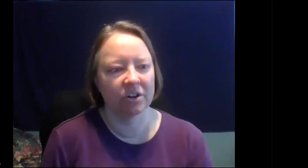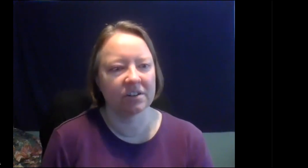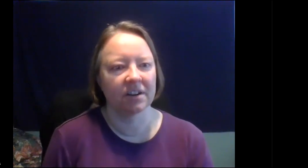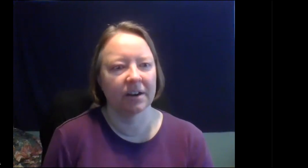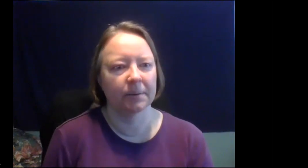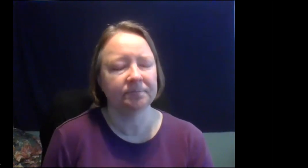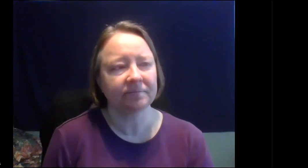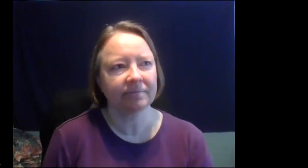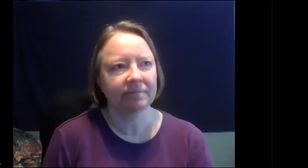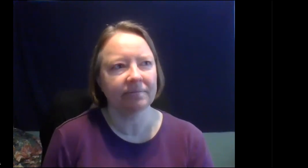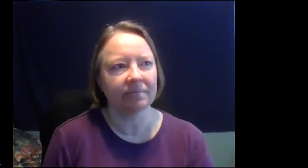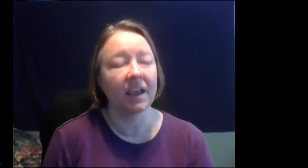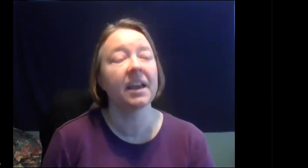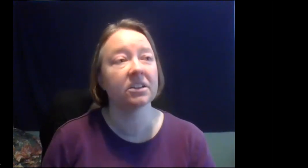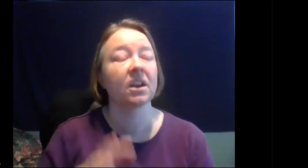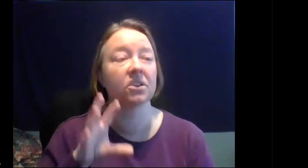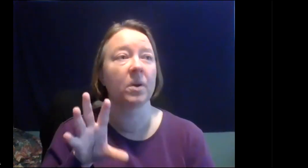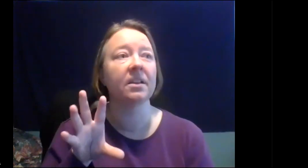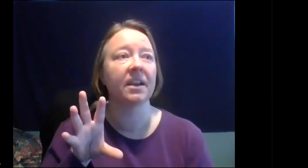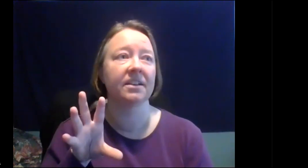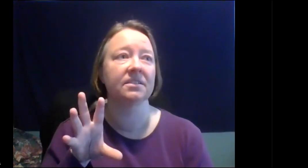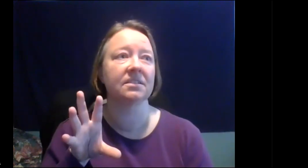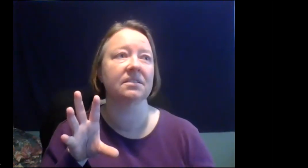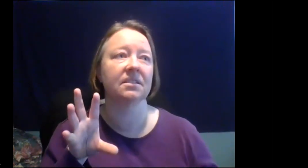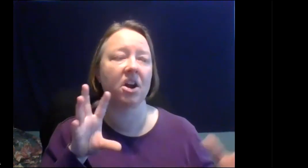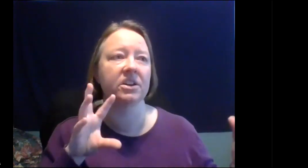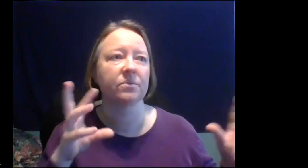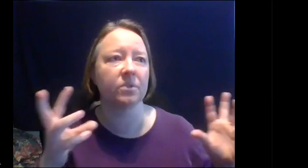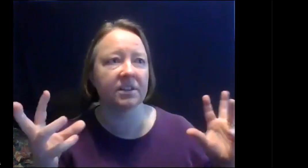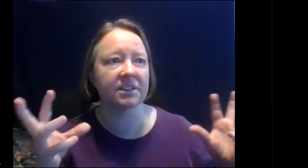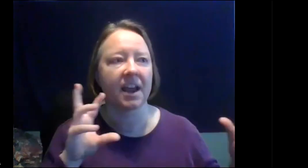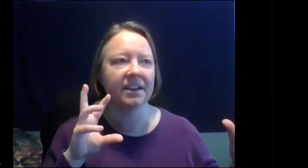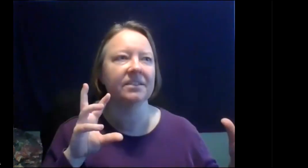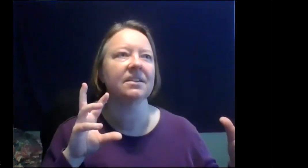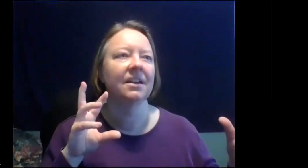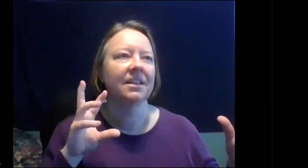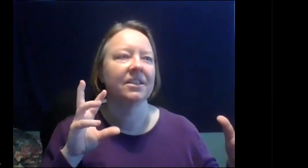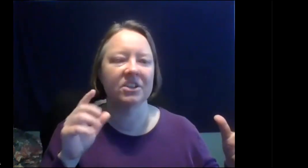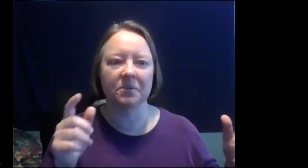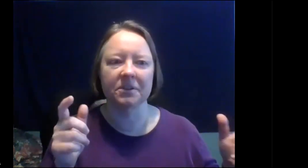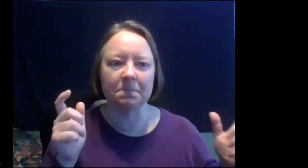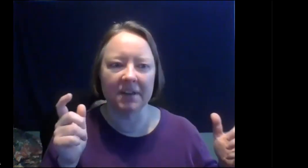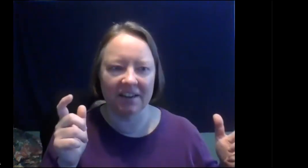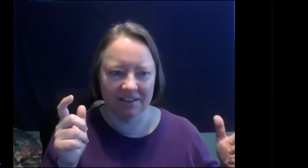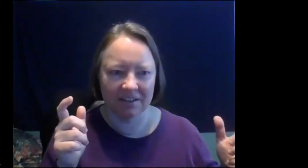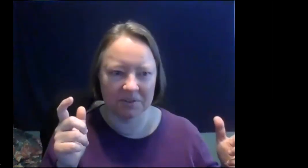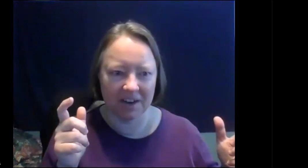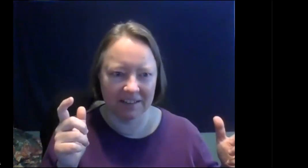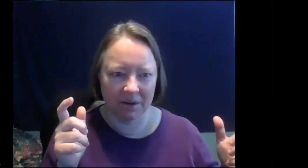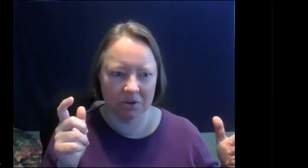learned, and as well as there are different signs, there's different speeds of sign language.